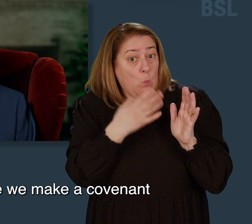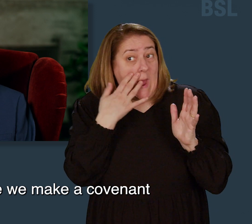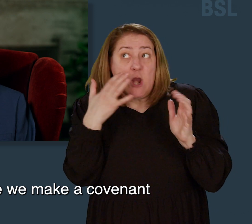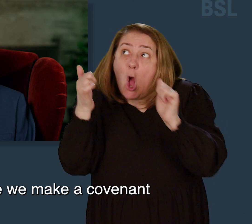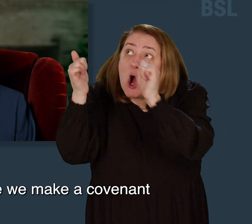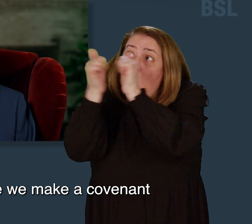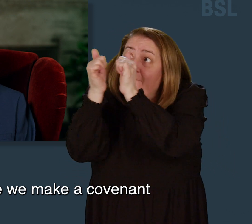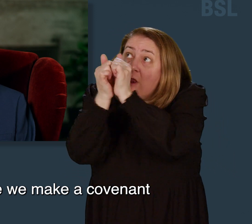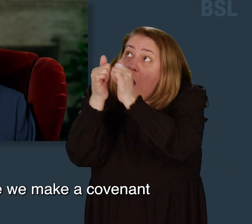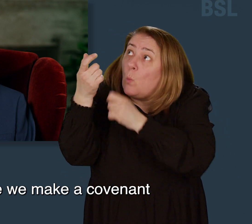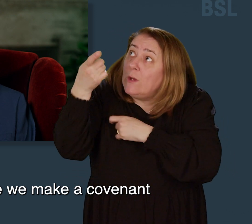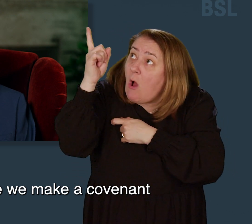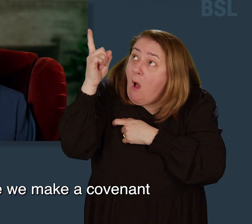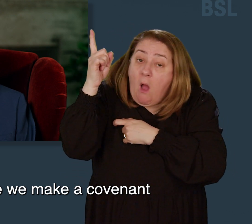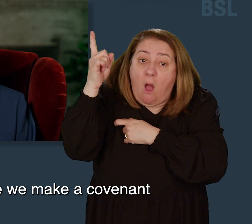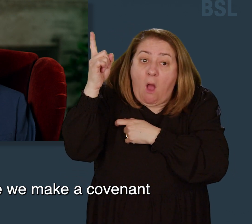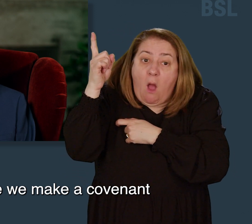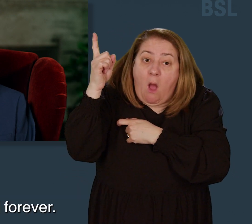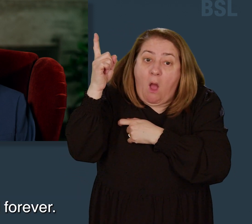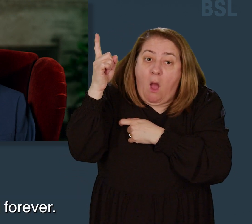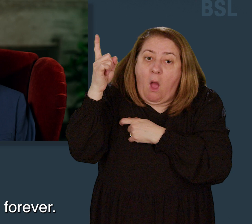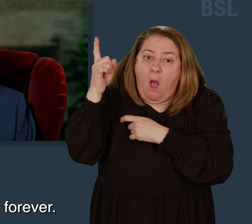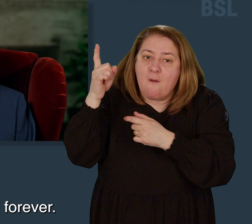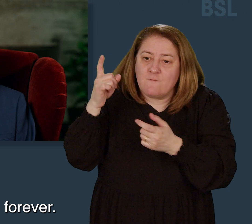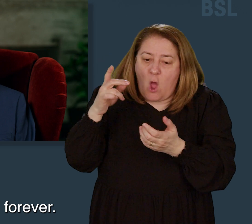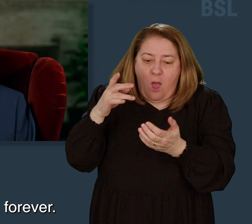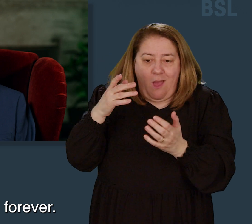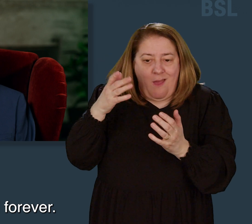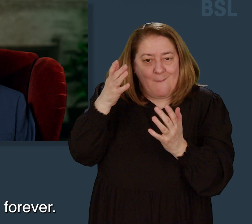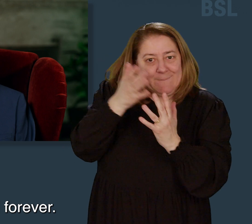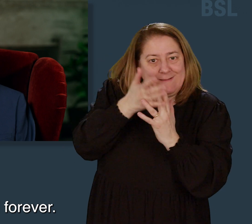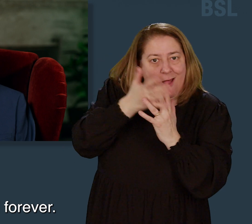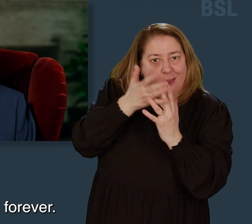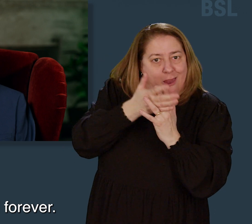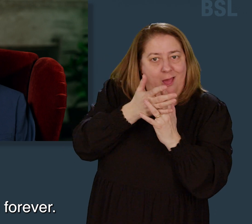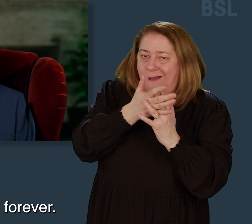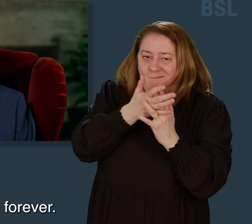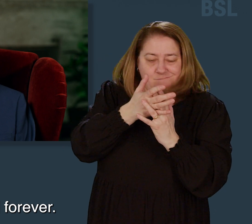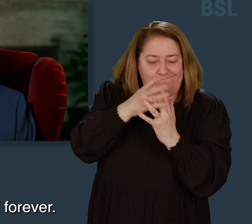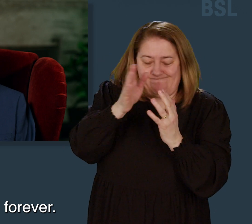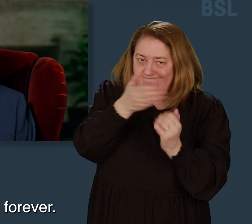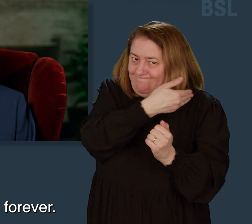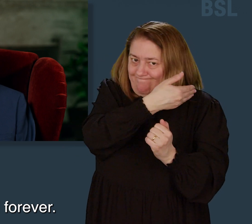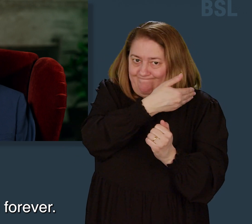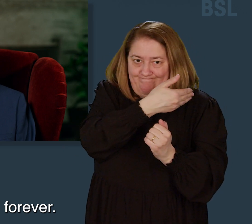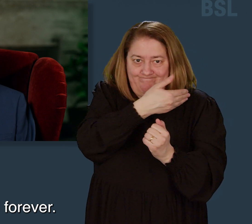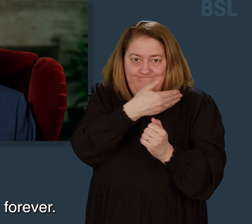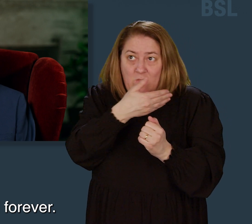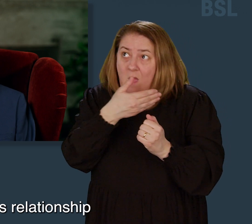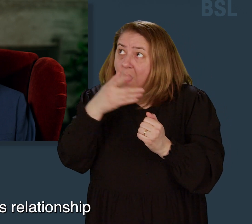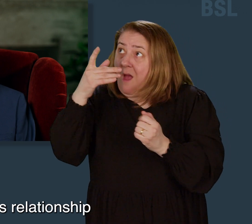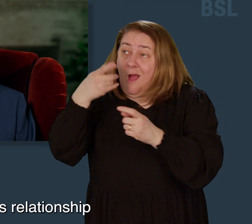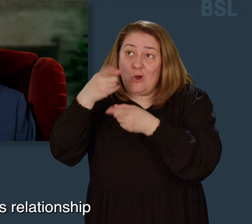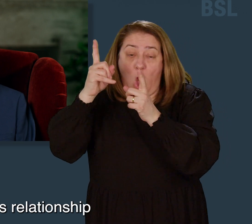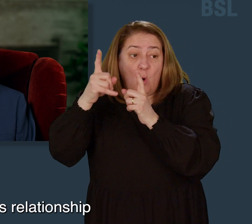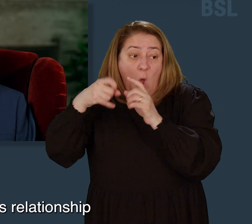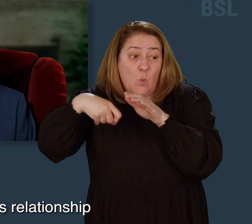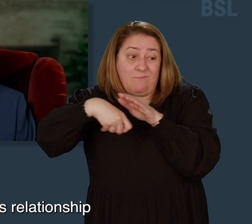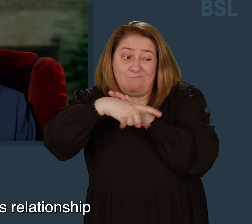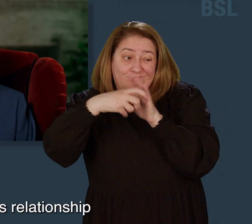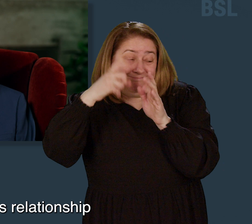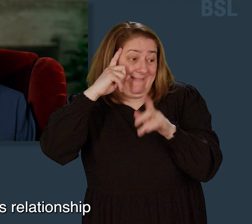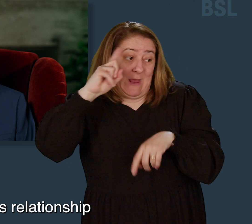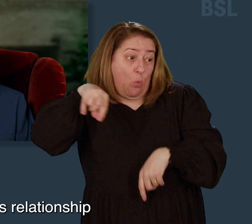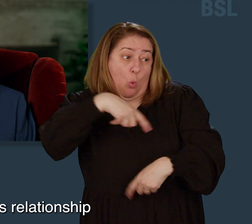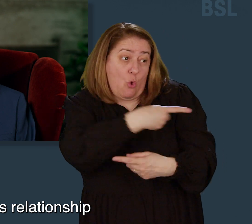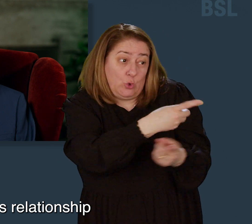make a covenant with God, we leave neutral ground forever. God will not abandon